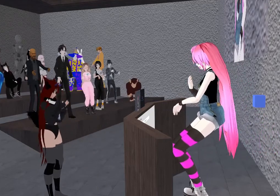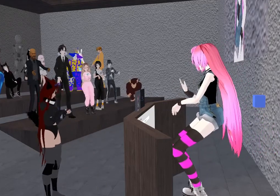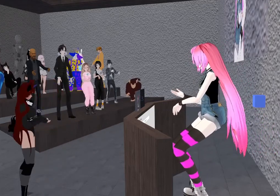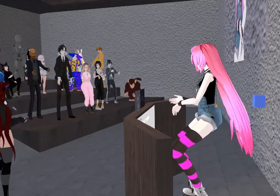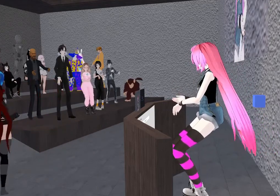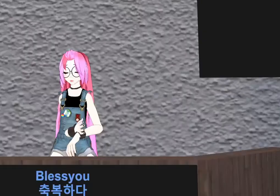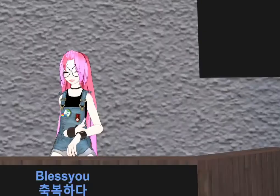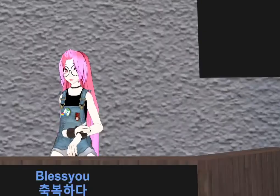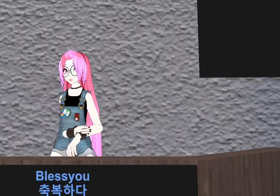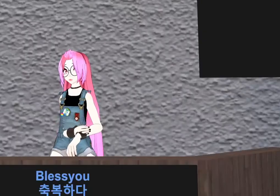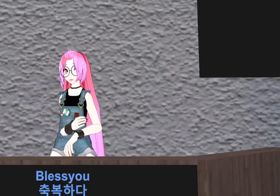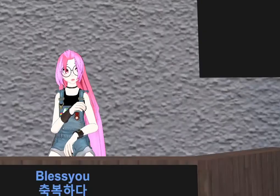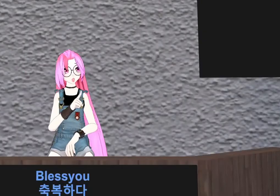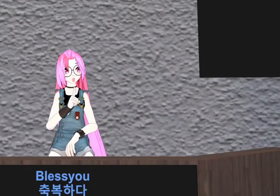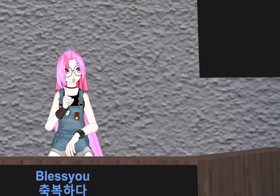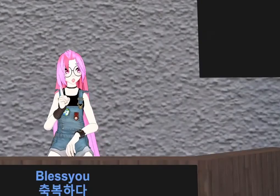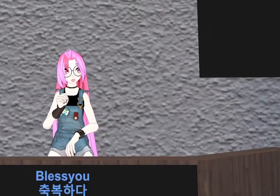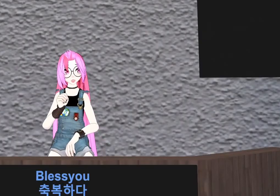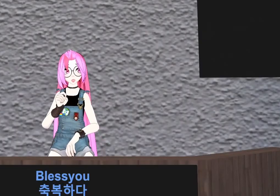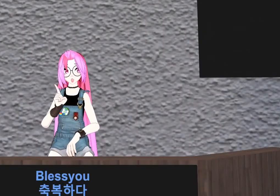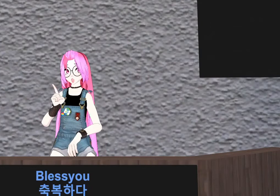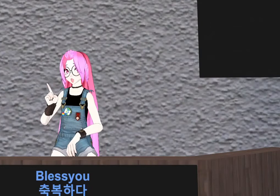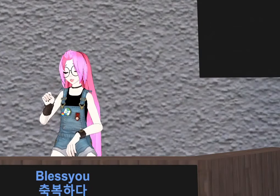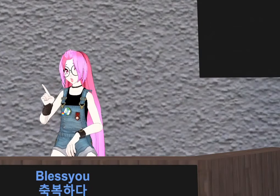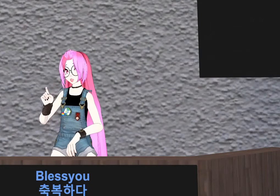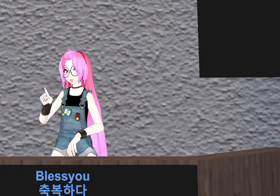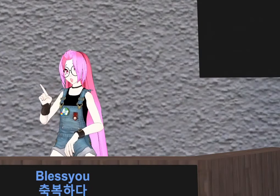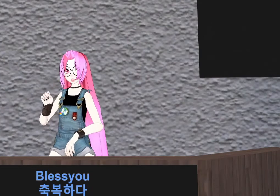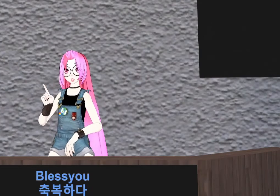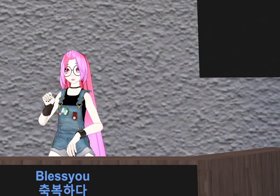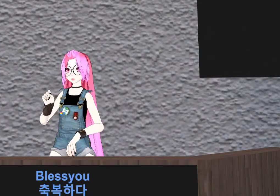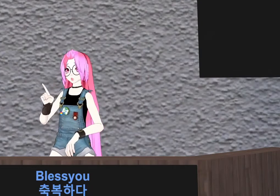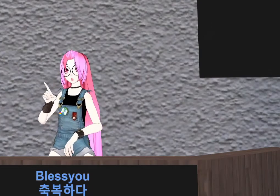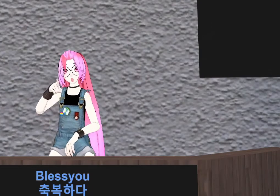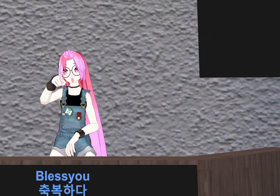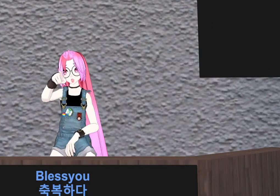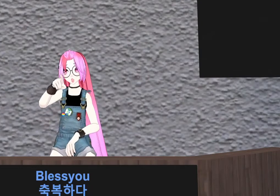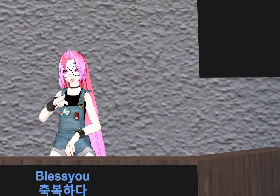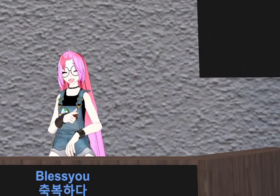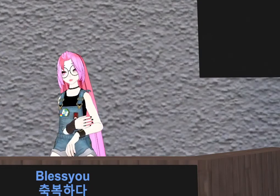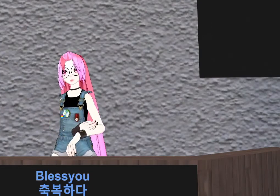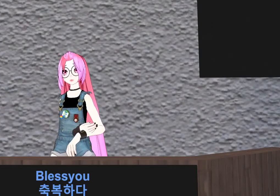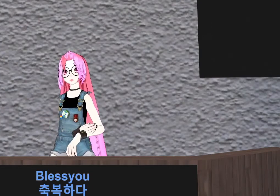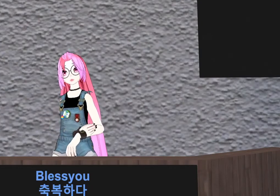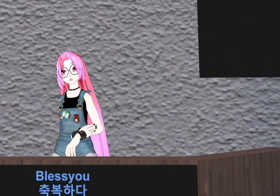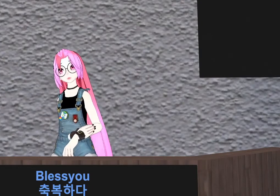Yeah. Any other questions or topics you want to discuss? You got one, Steph? What's up?